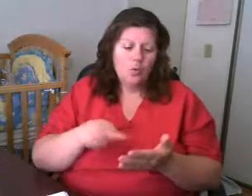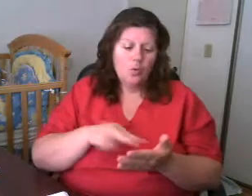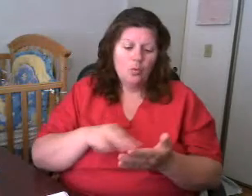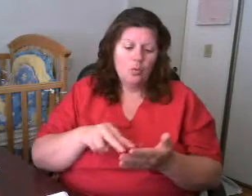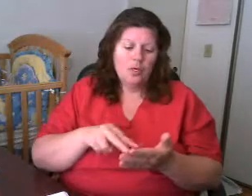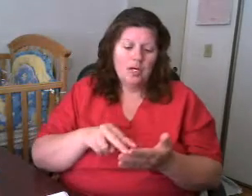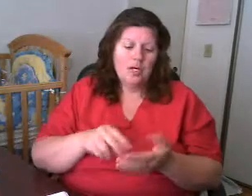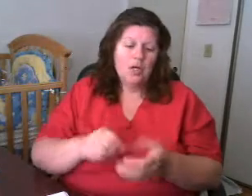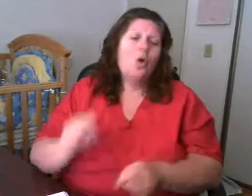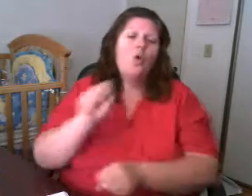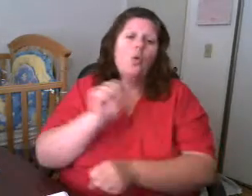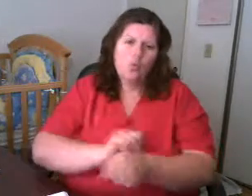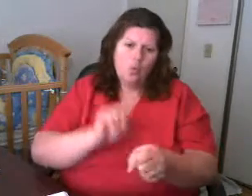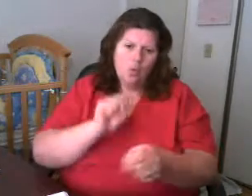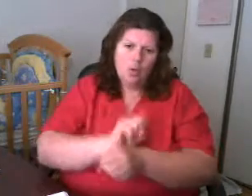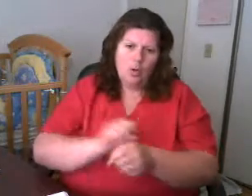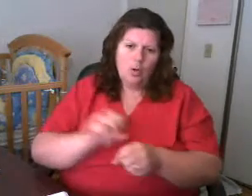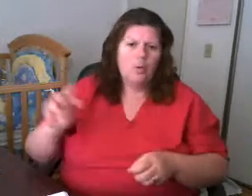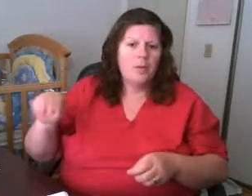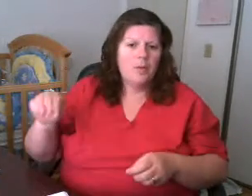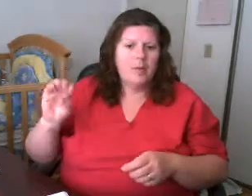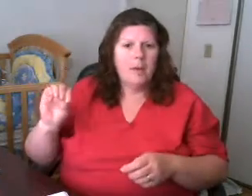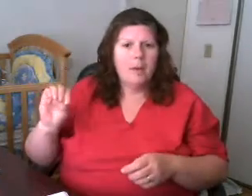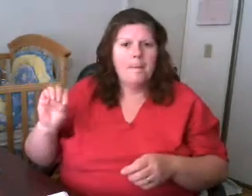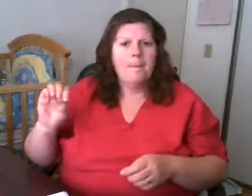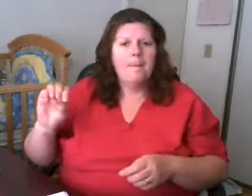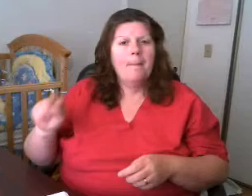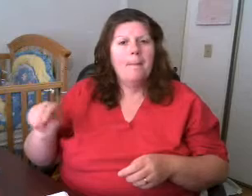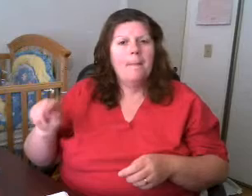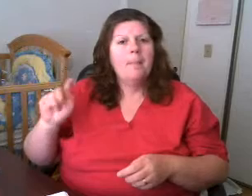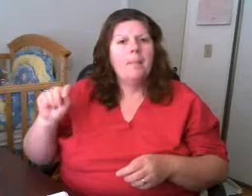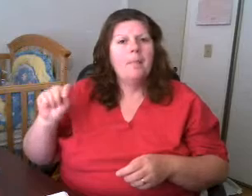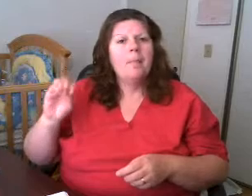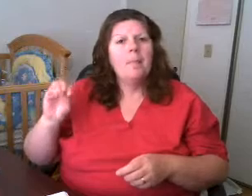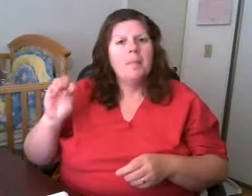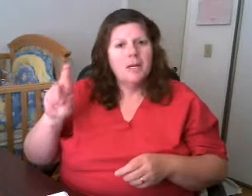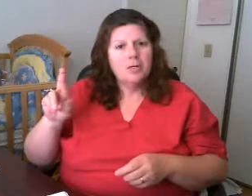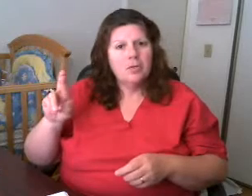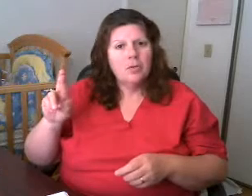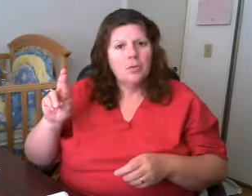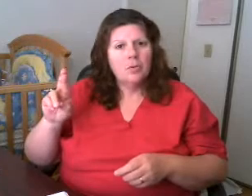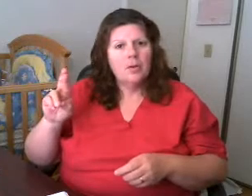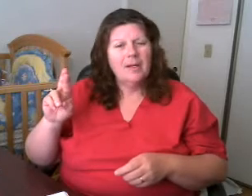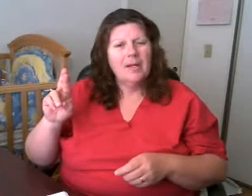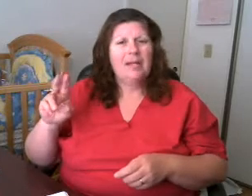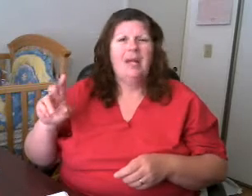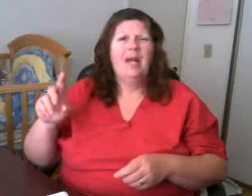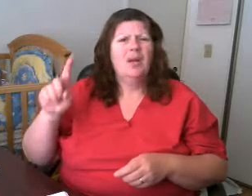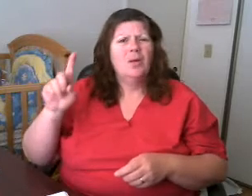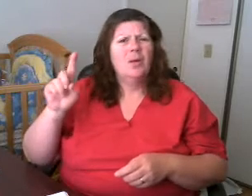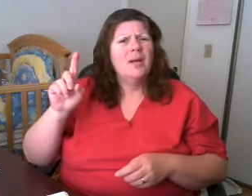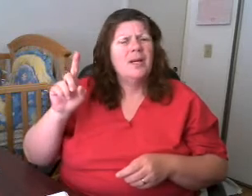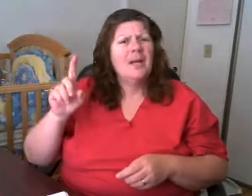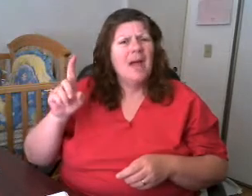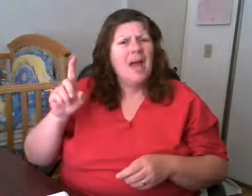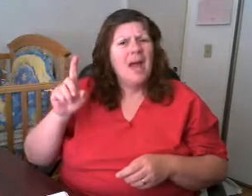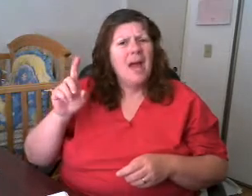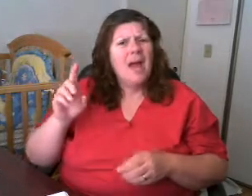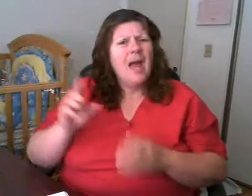mentor. So these are questions that they're going to ask you related to that. Things probably such as,